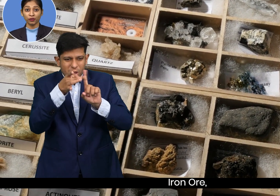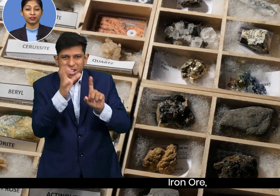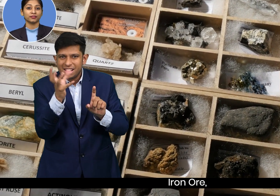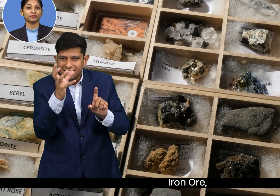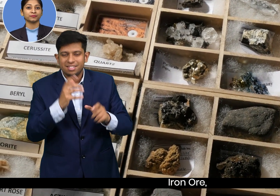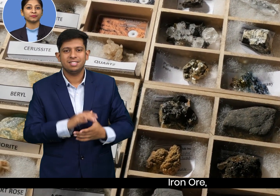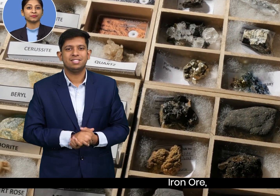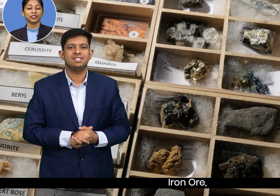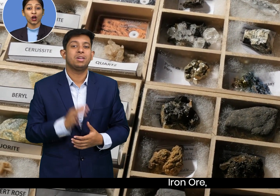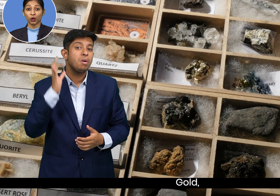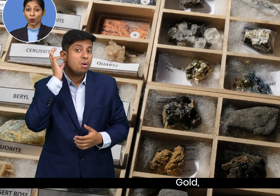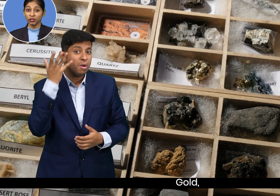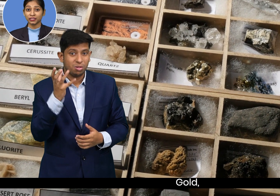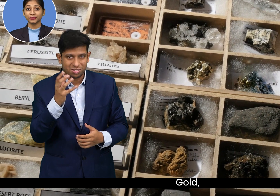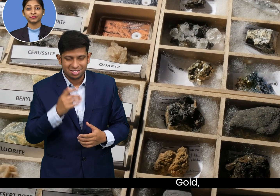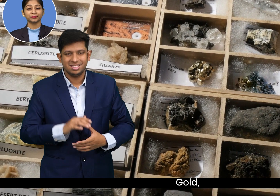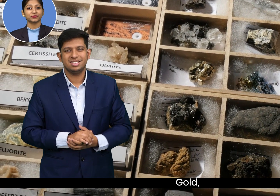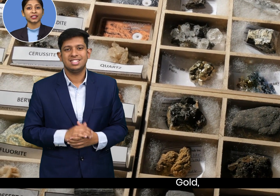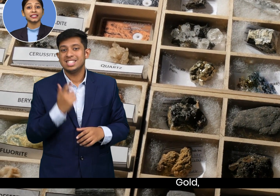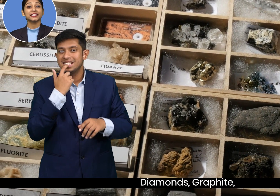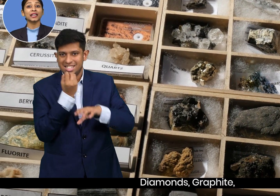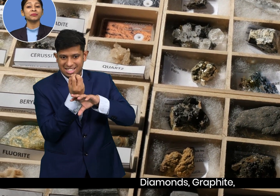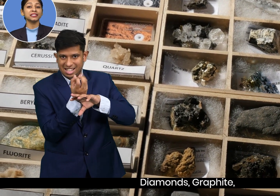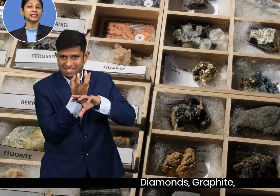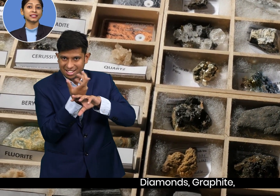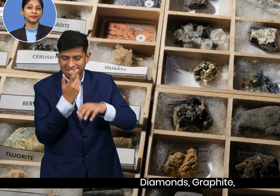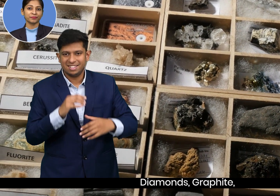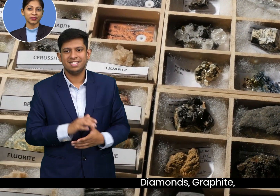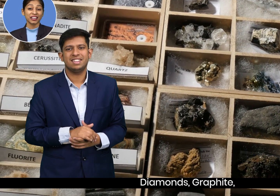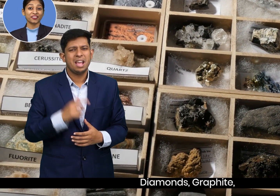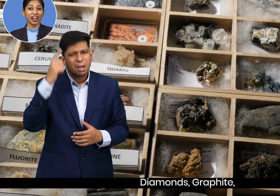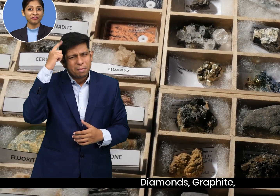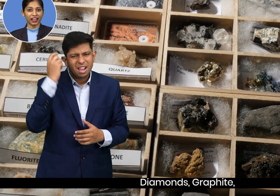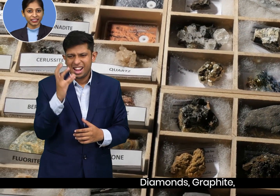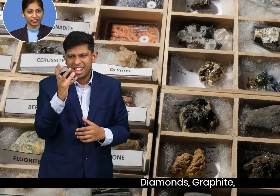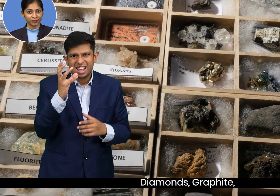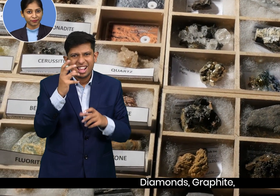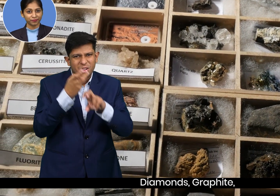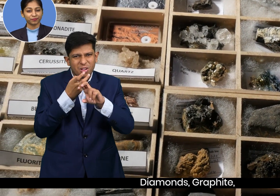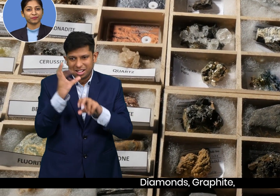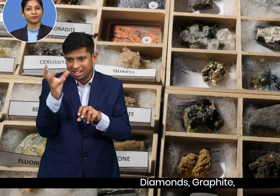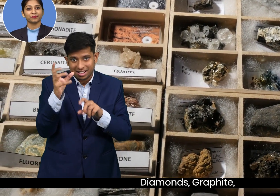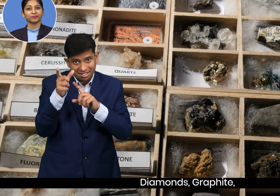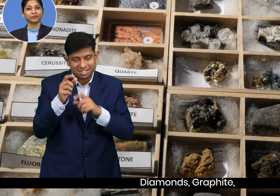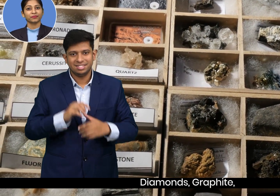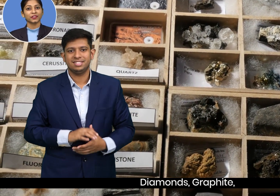iron ore, gold, diamonds, graphite,